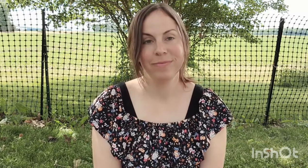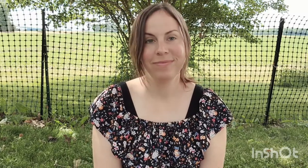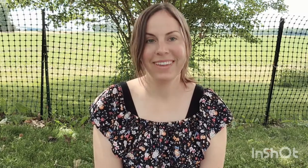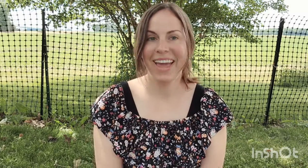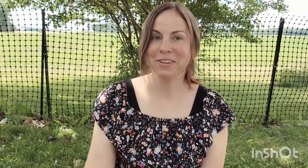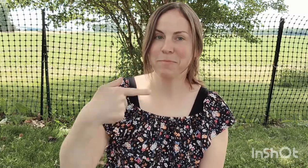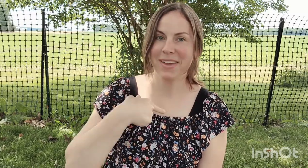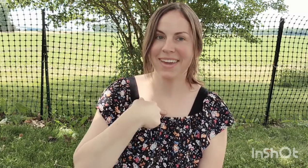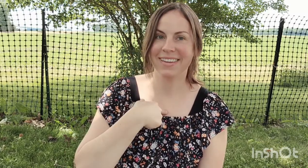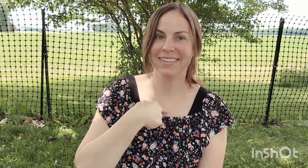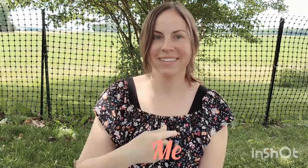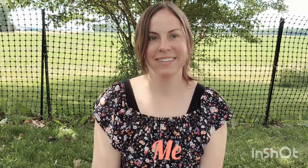And me.